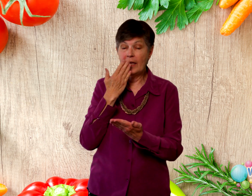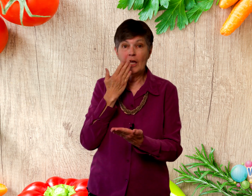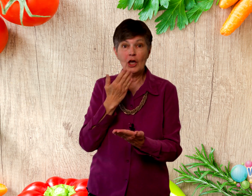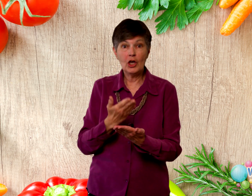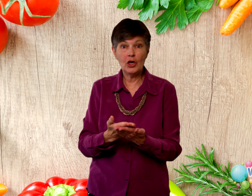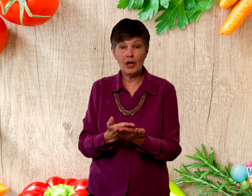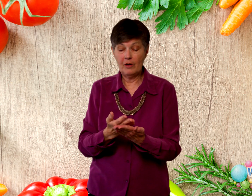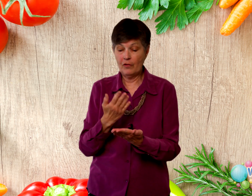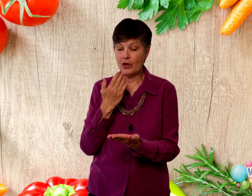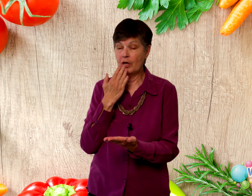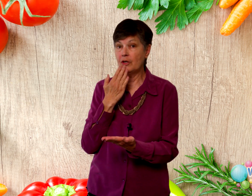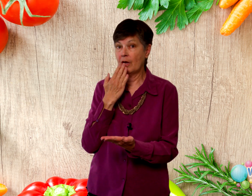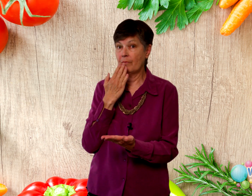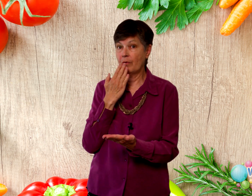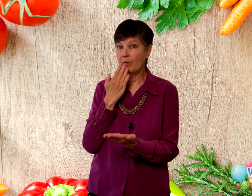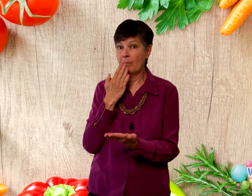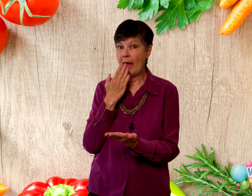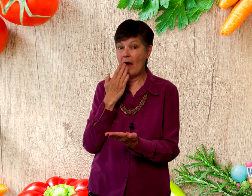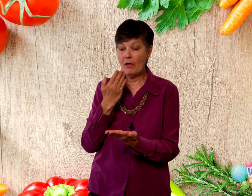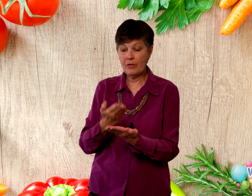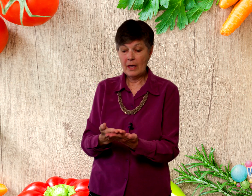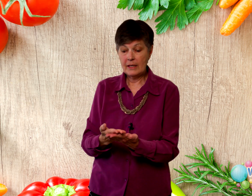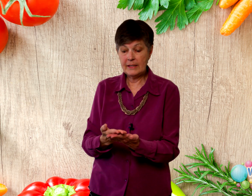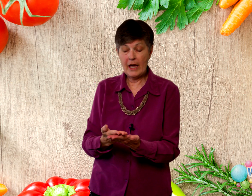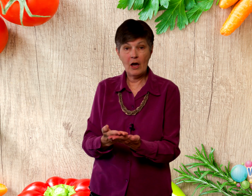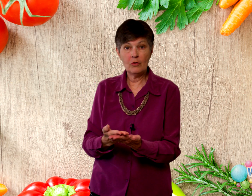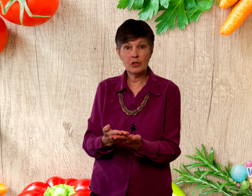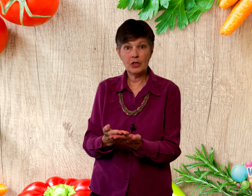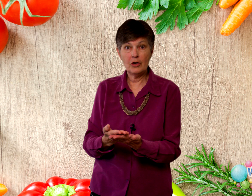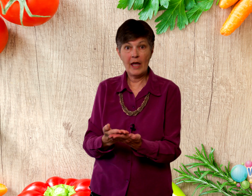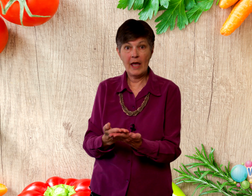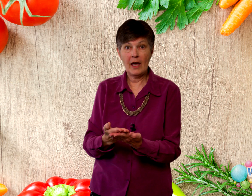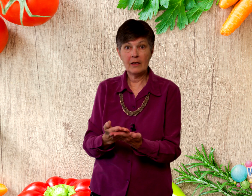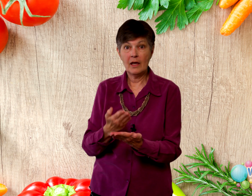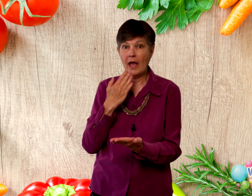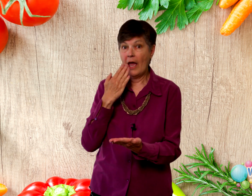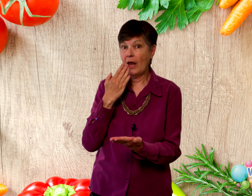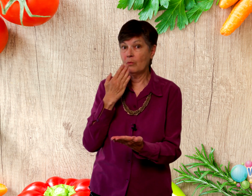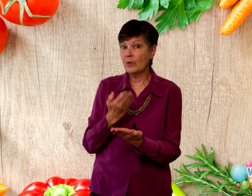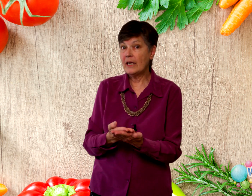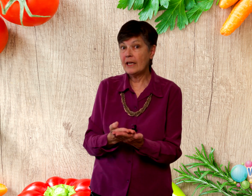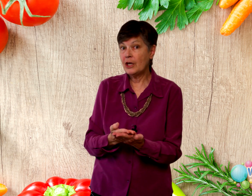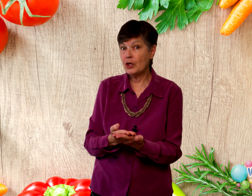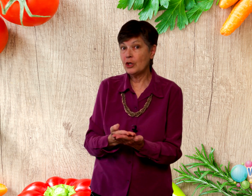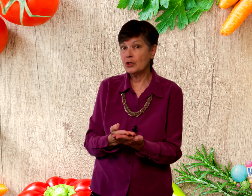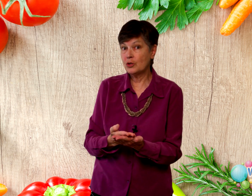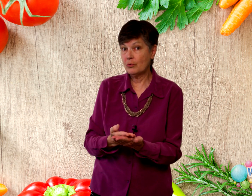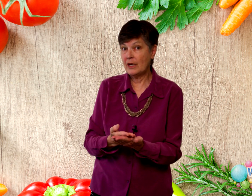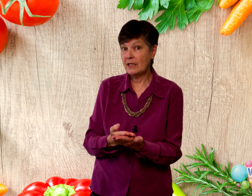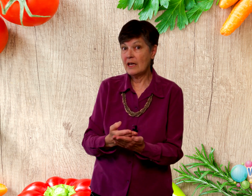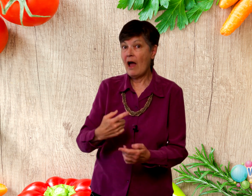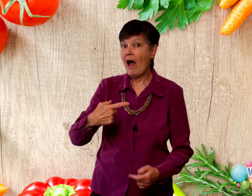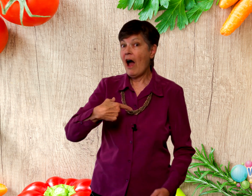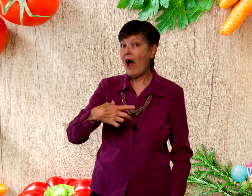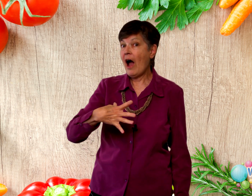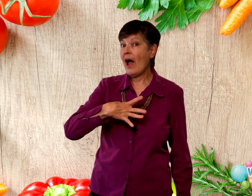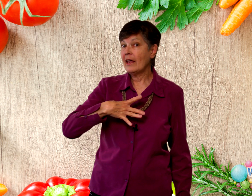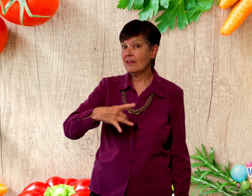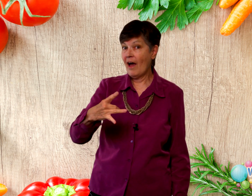really good. For good, you come from your mouth down to your hand. A really good treat. I